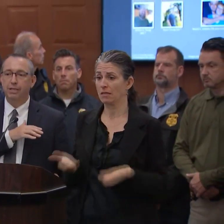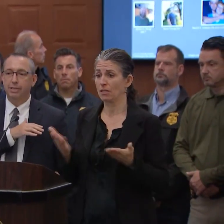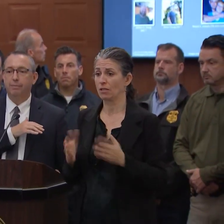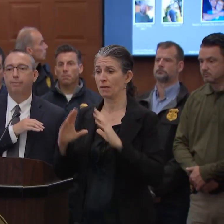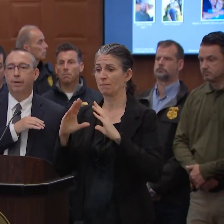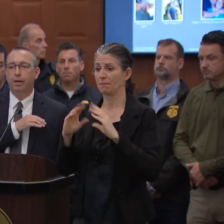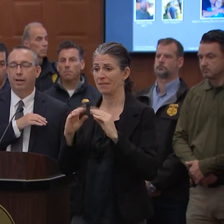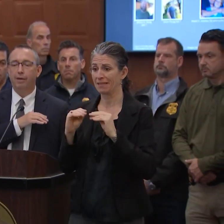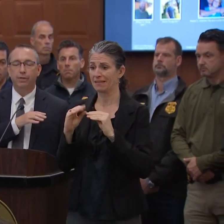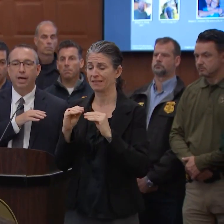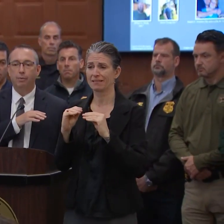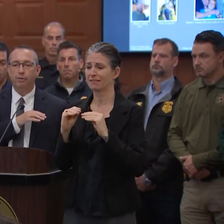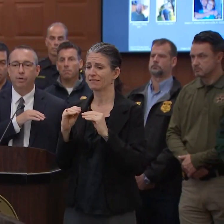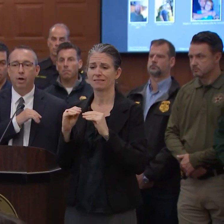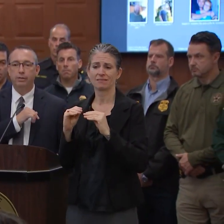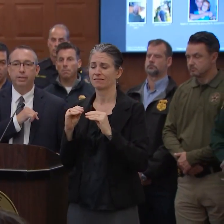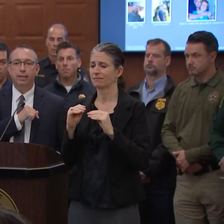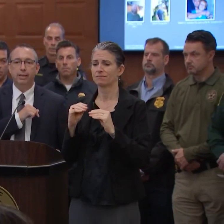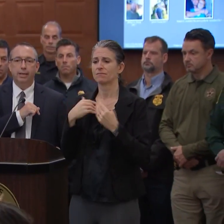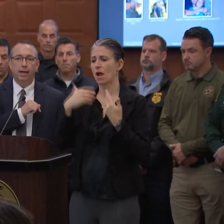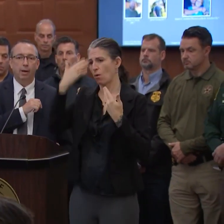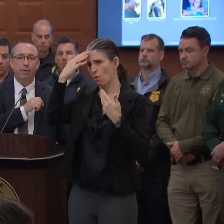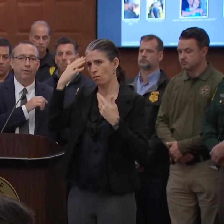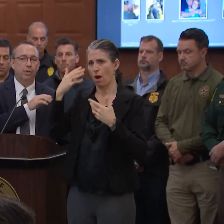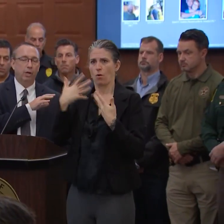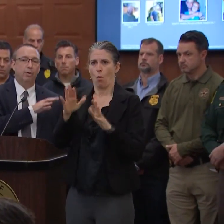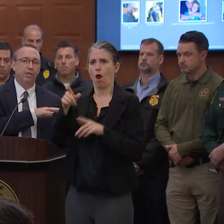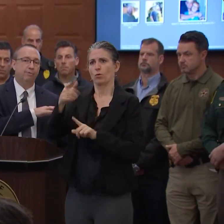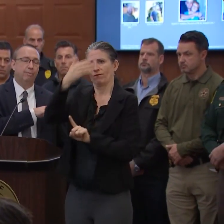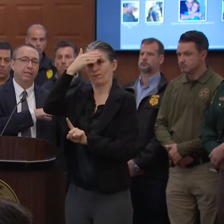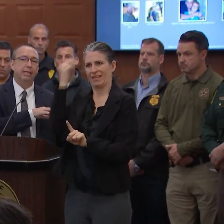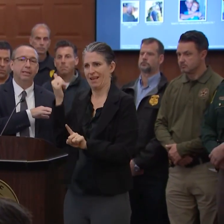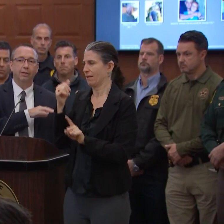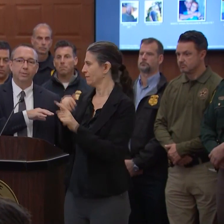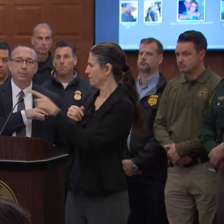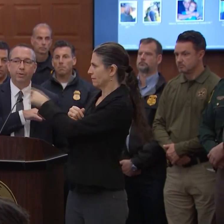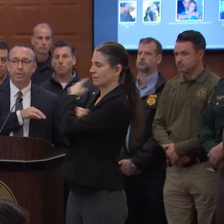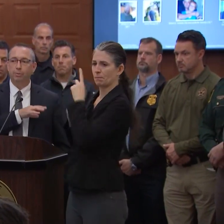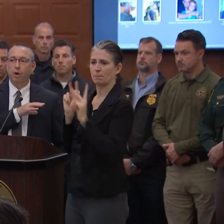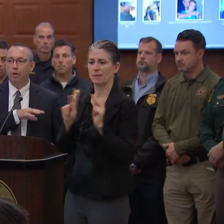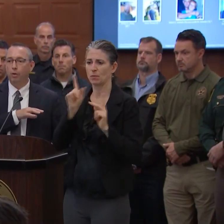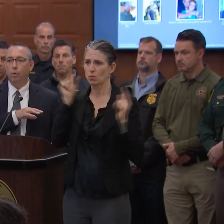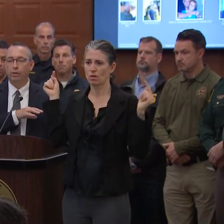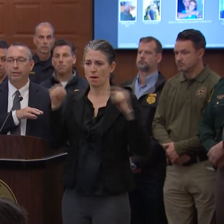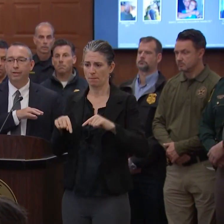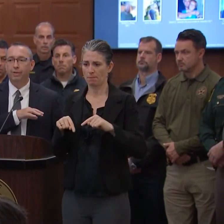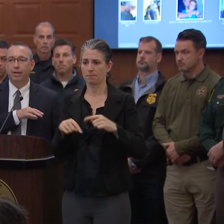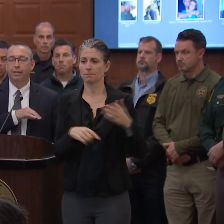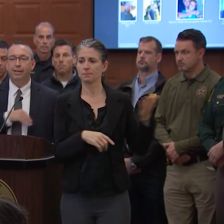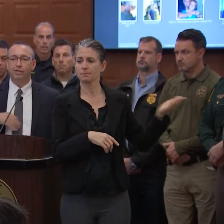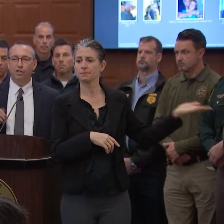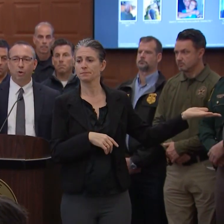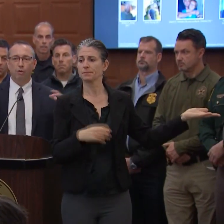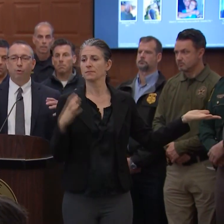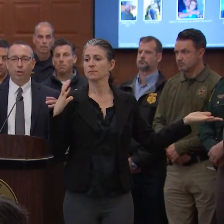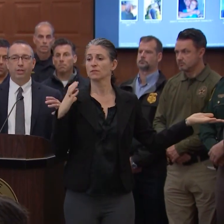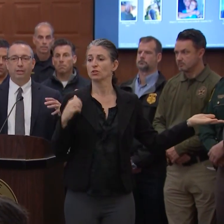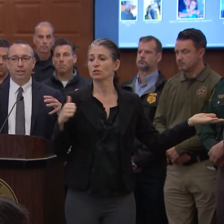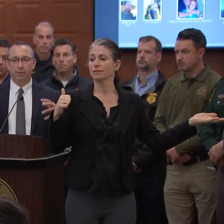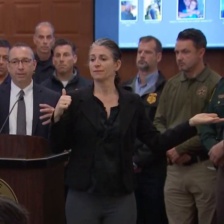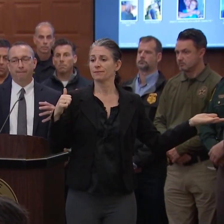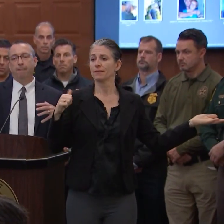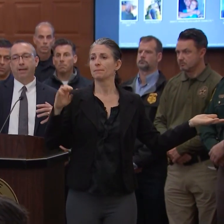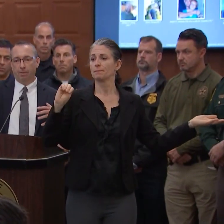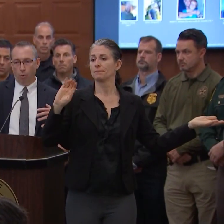this. I've discussed them every time we've talked. But if you talk about Chief McGee and the Lisbon Police Department, all the work that they've done, the strong focus